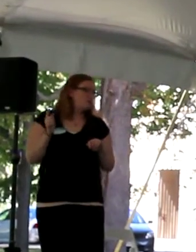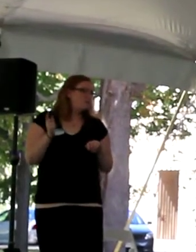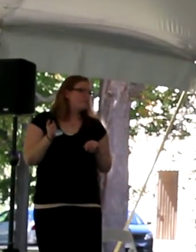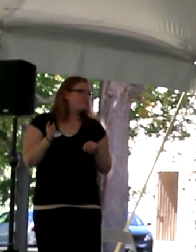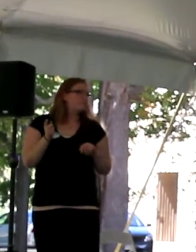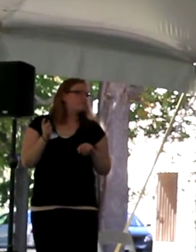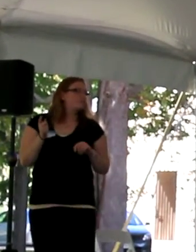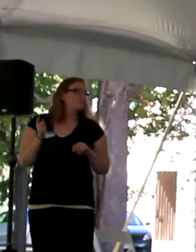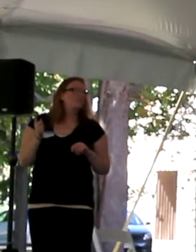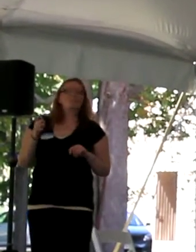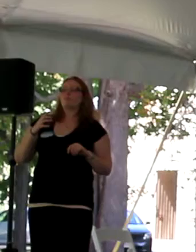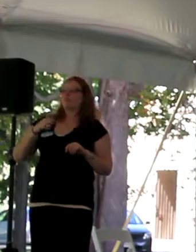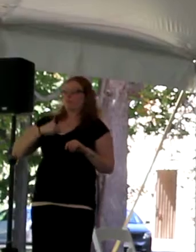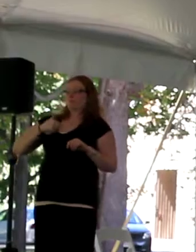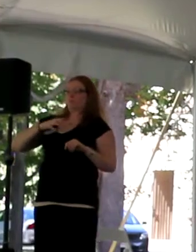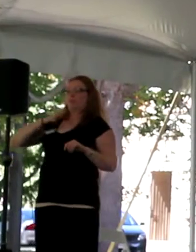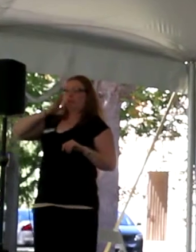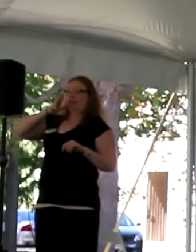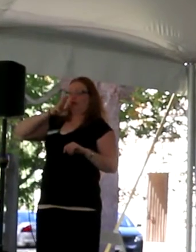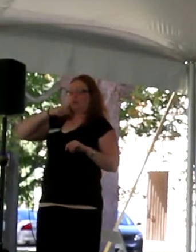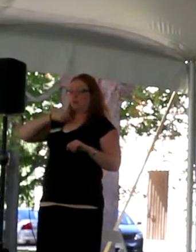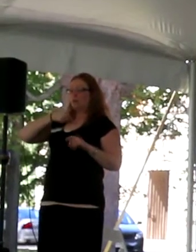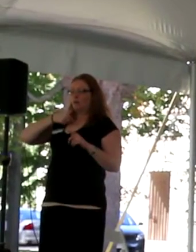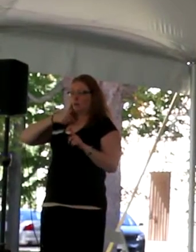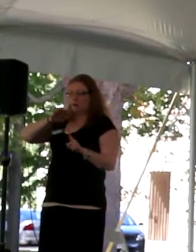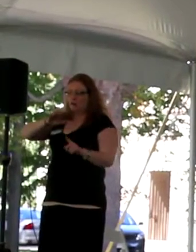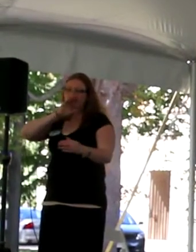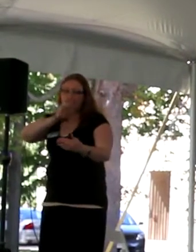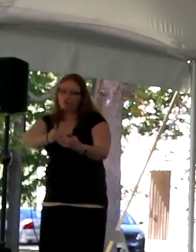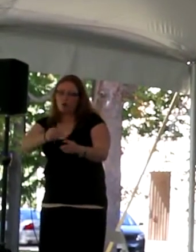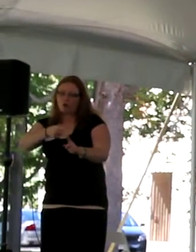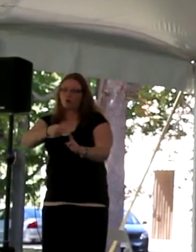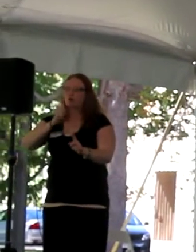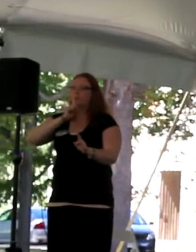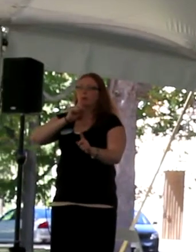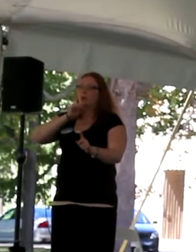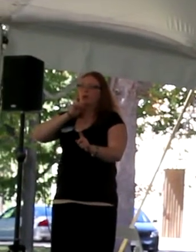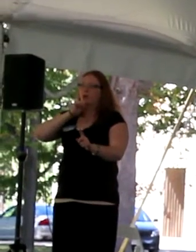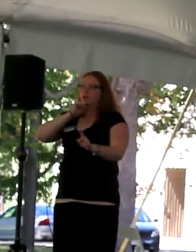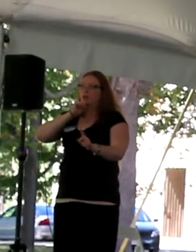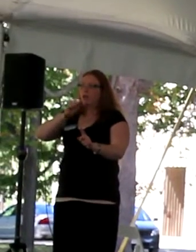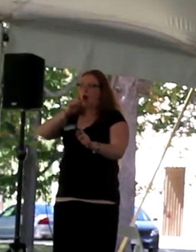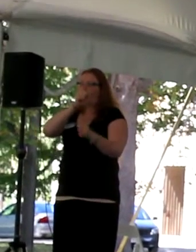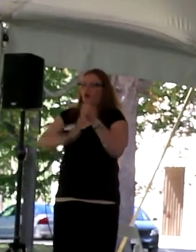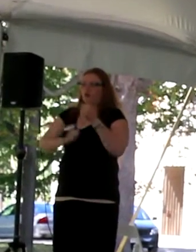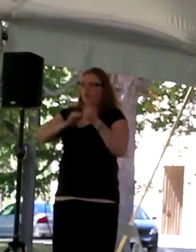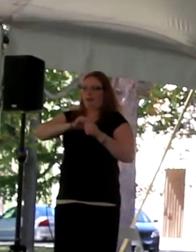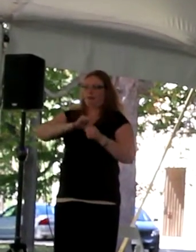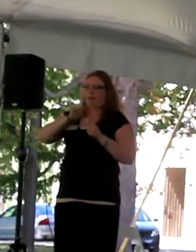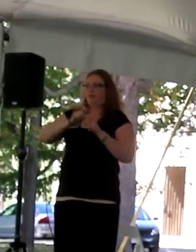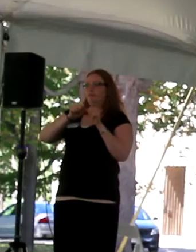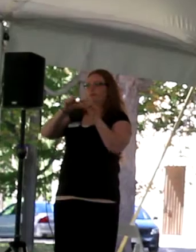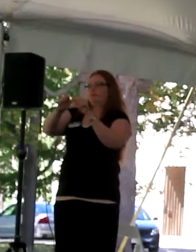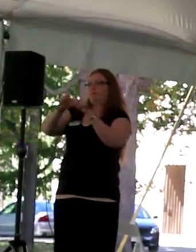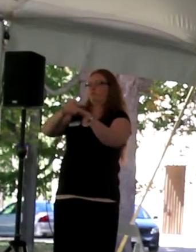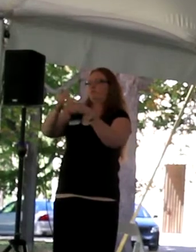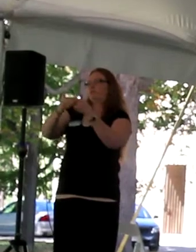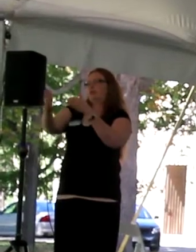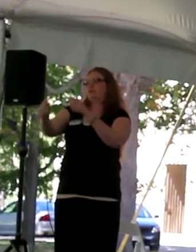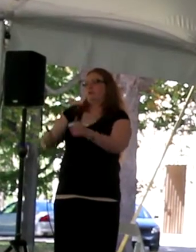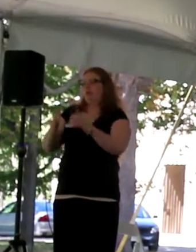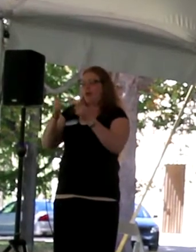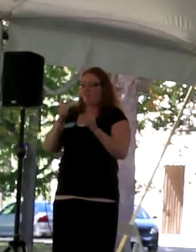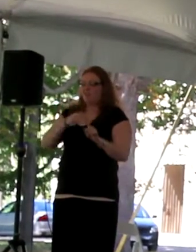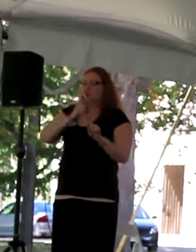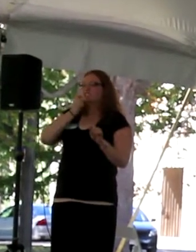me as a parent is that my daughter isn't going to be under my jurisdiction for her whole life. You know, she's 11 now. I got about 7 good